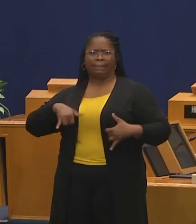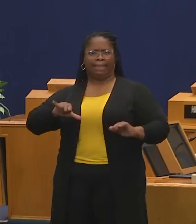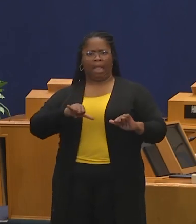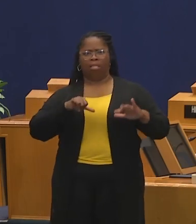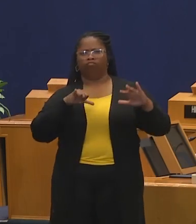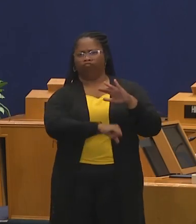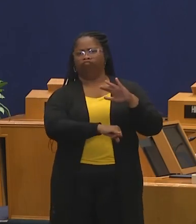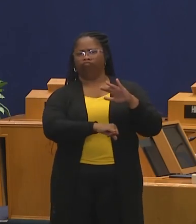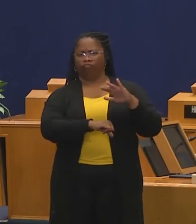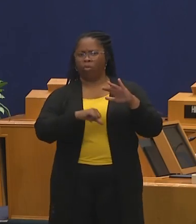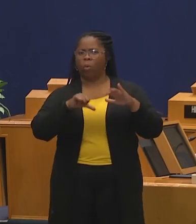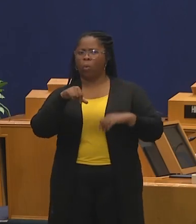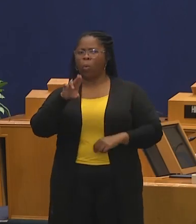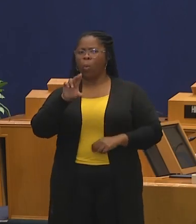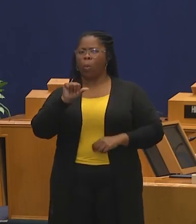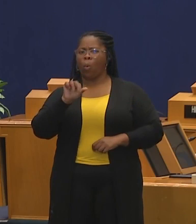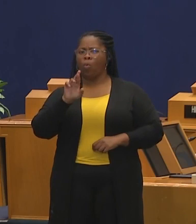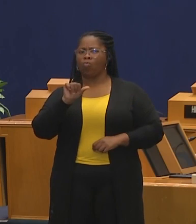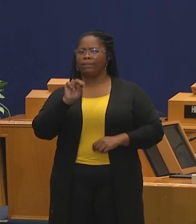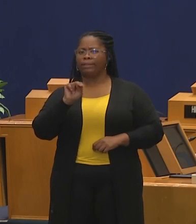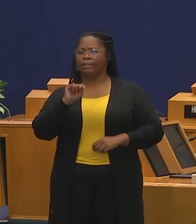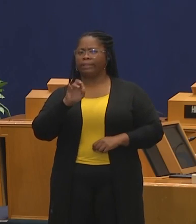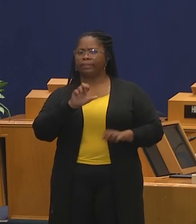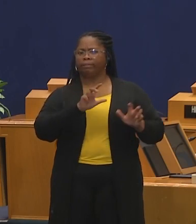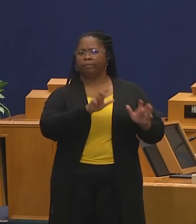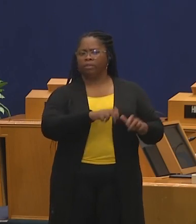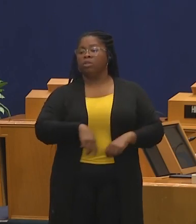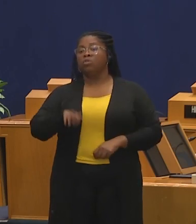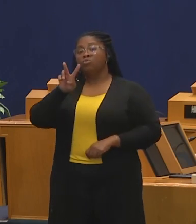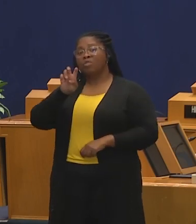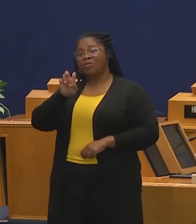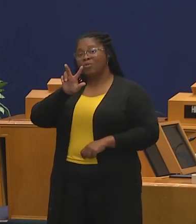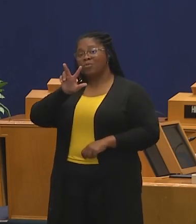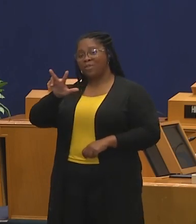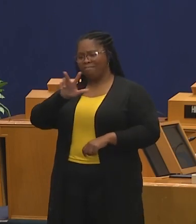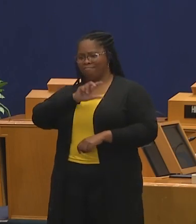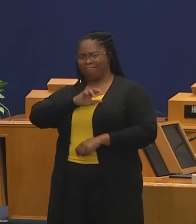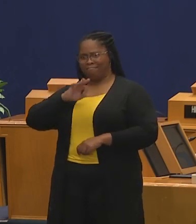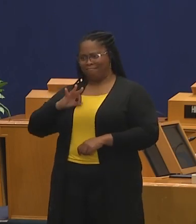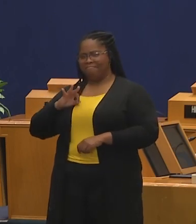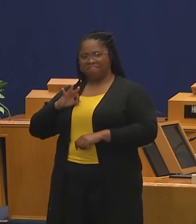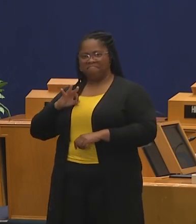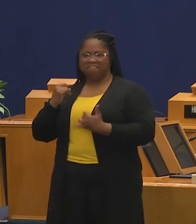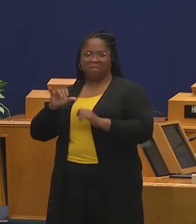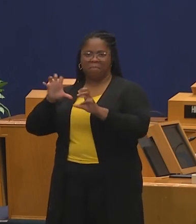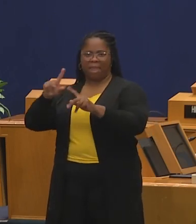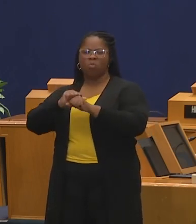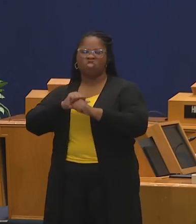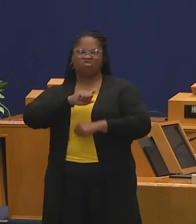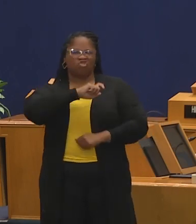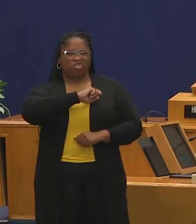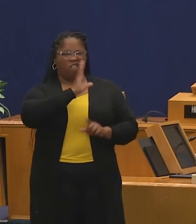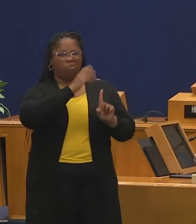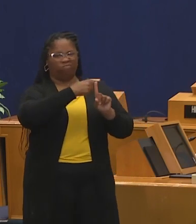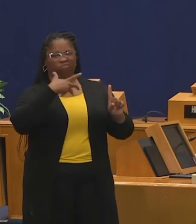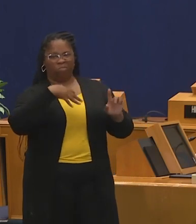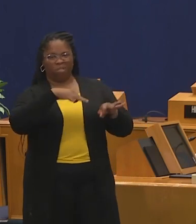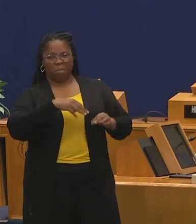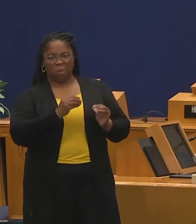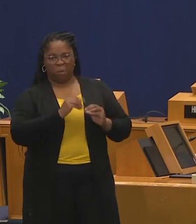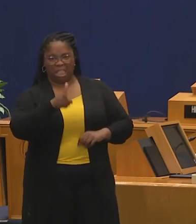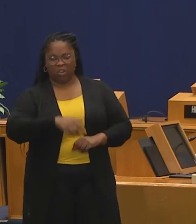and 223 staff are back to work, and I'm sure the sheriff can provide more details on that. The LA